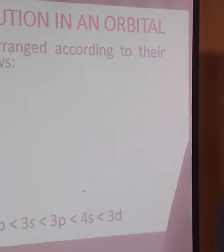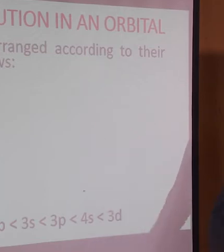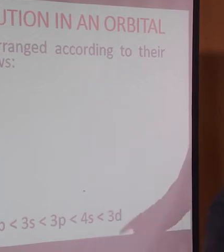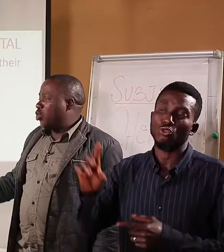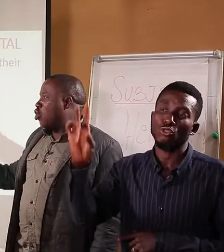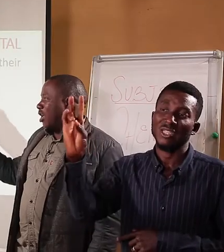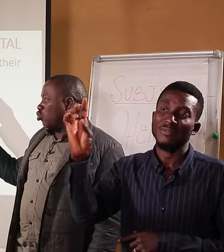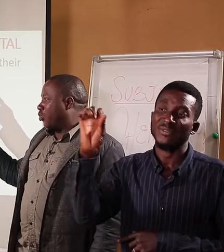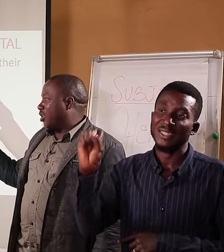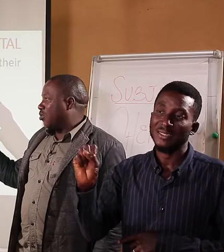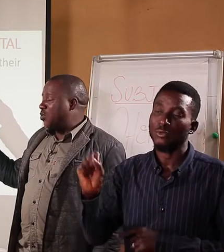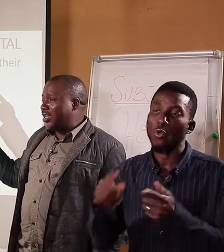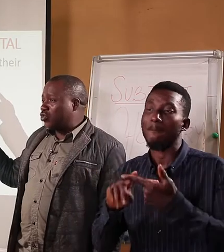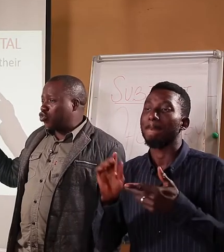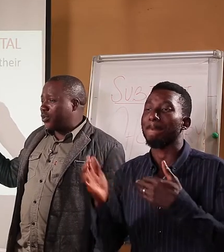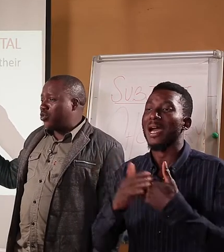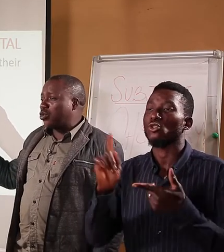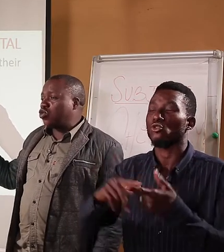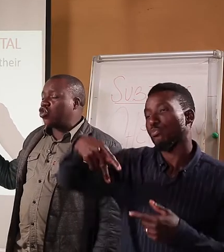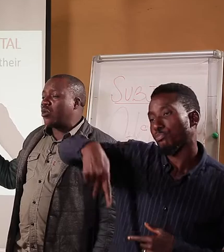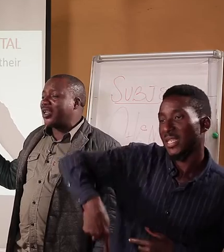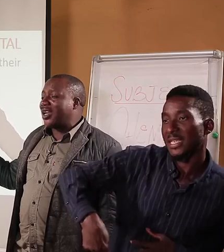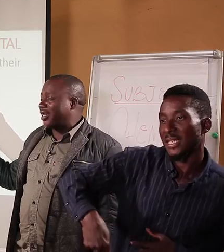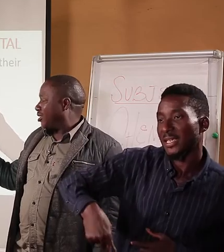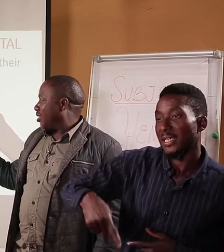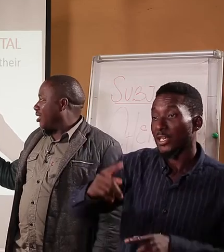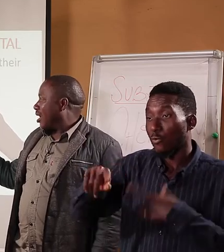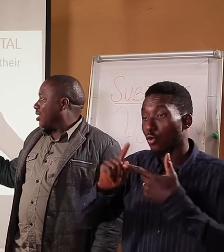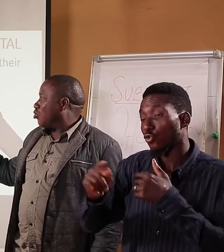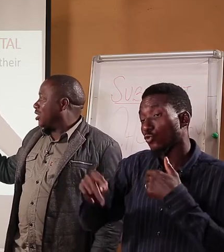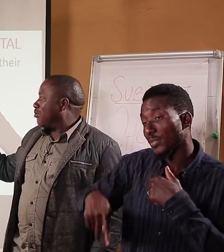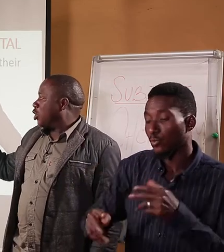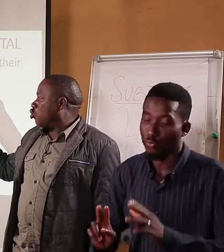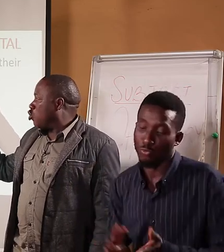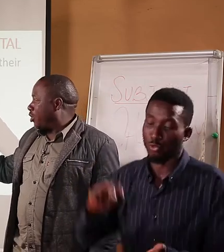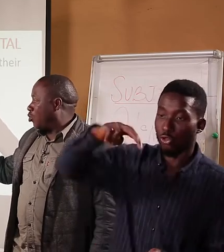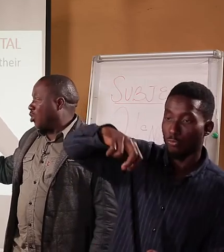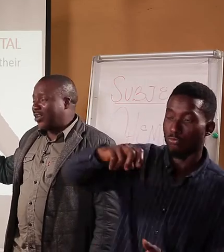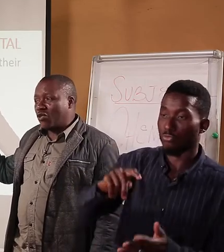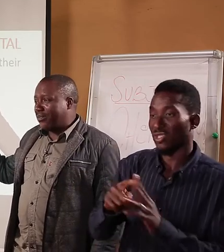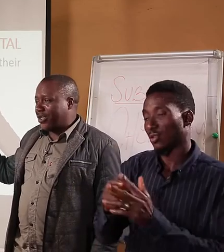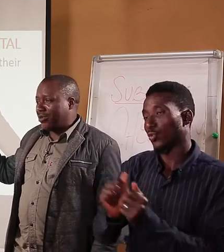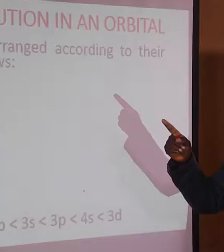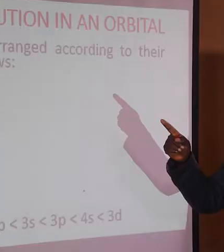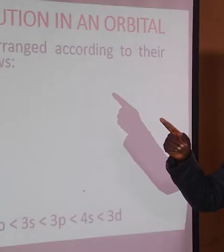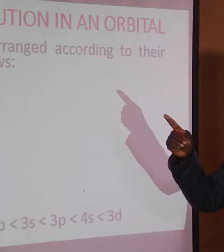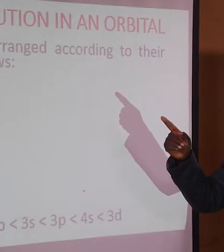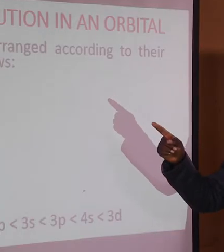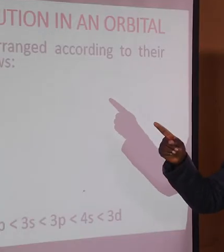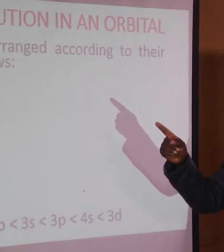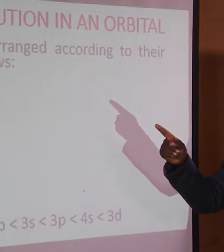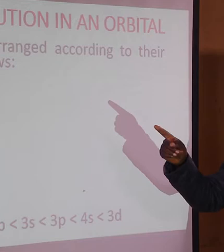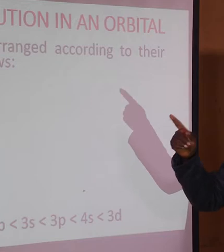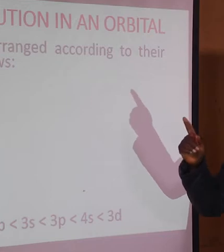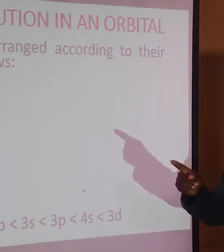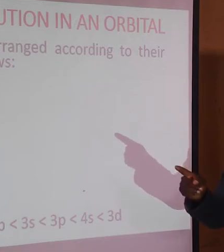7s. Then we go back to p. When we are getting to p, we are going to jump a line and then we start with 2p. We don't have 1p, but we start with